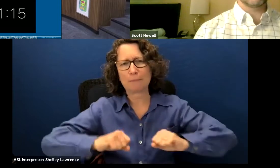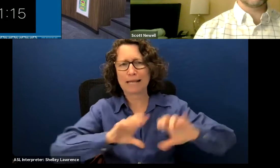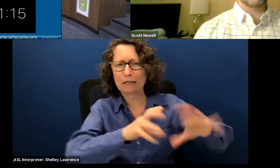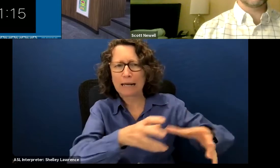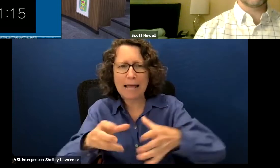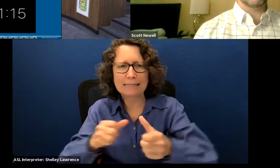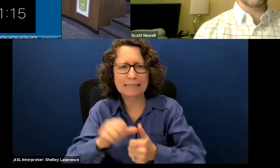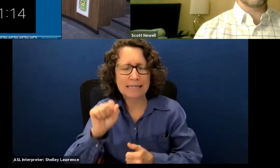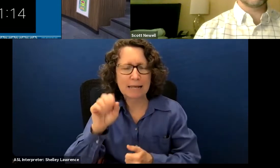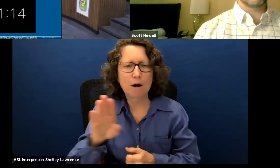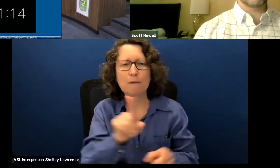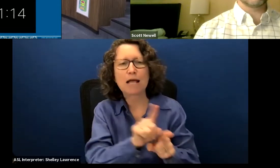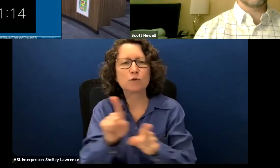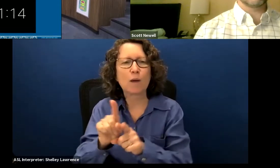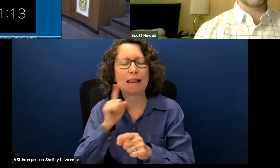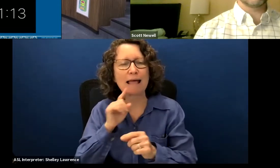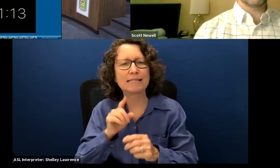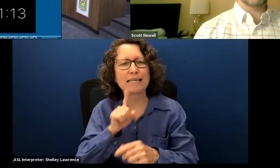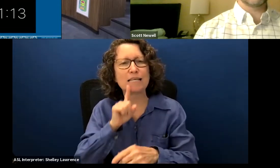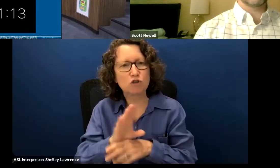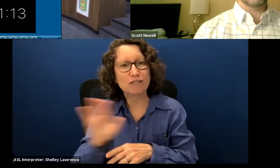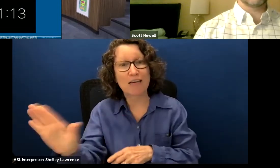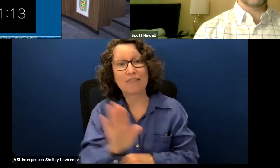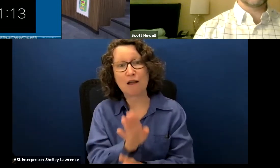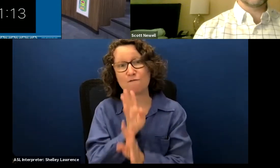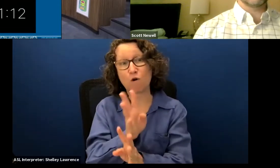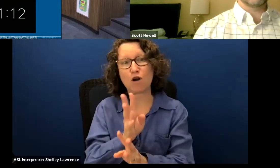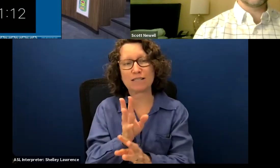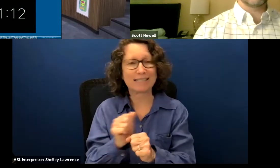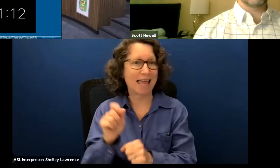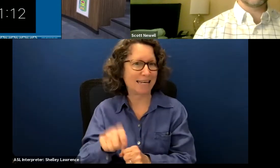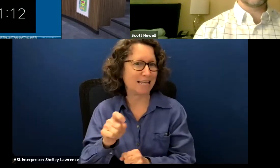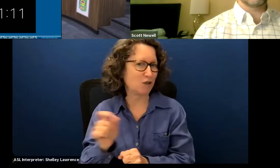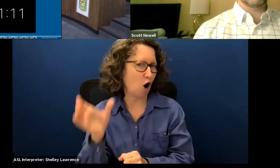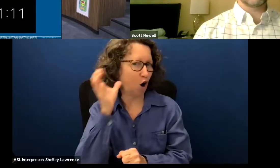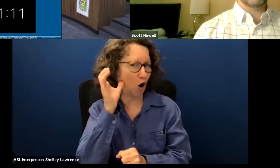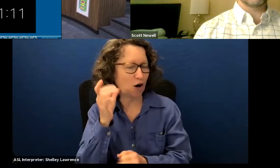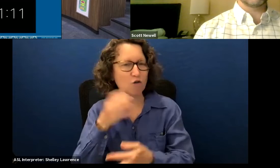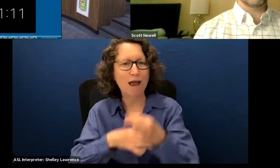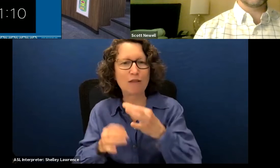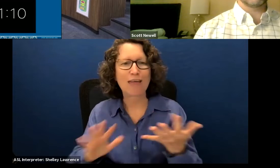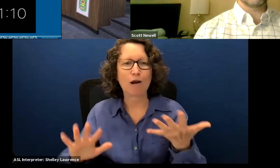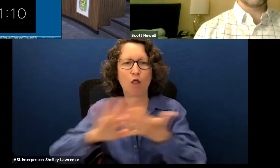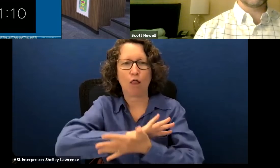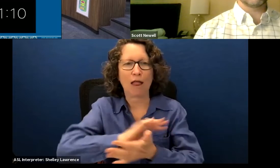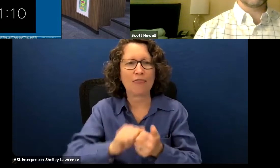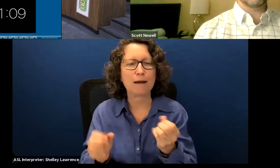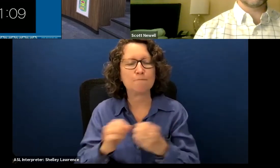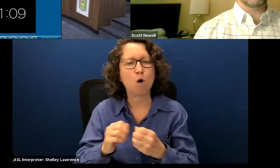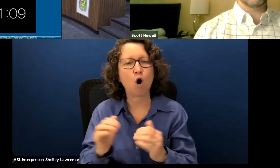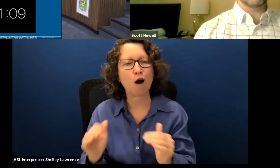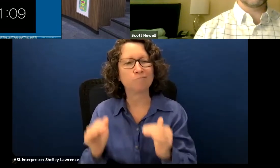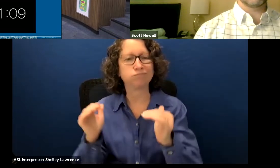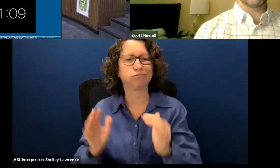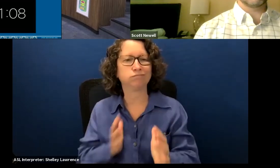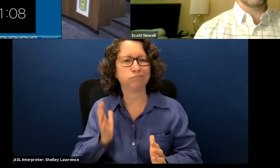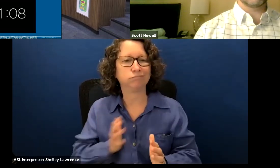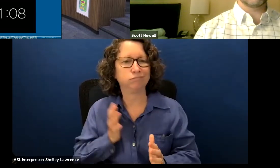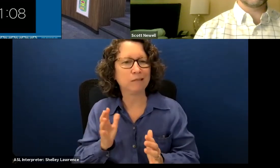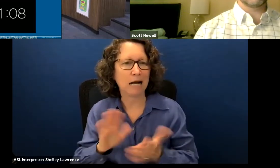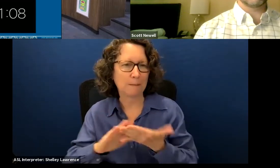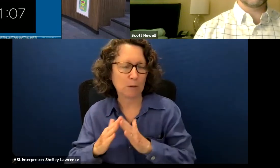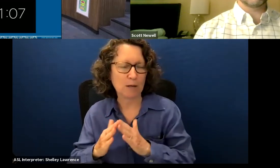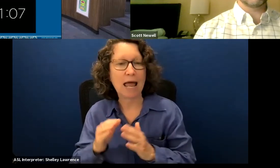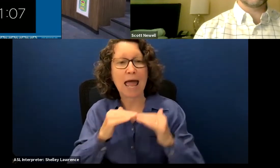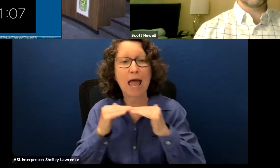in Santa Barbara, as well as ensures that their voices and needs are being heard rather than overshadowed by more affluent communities. The